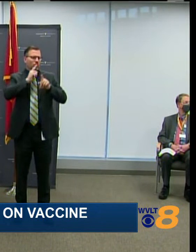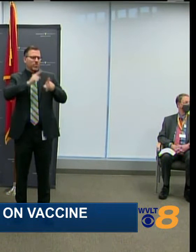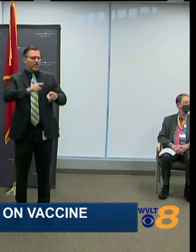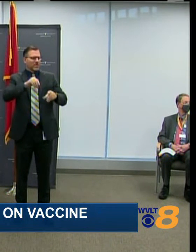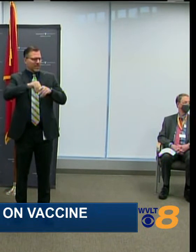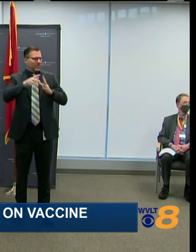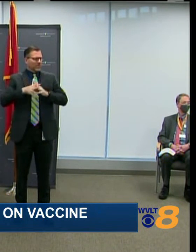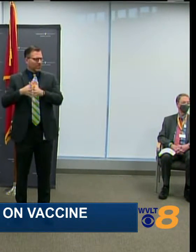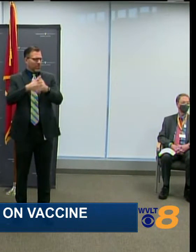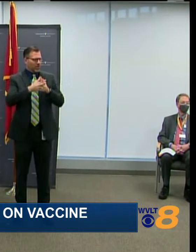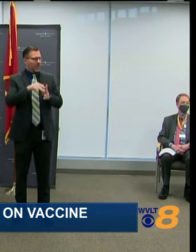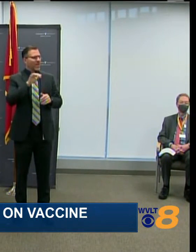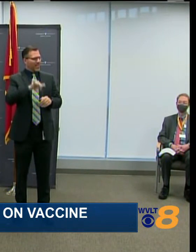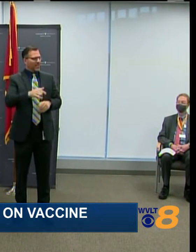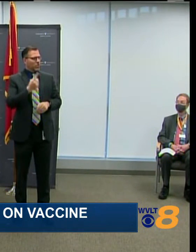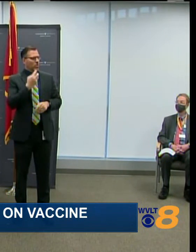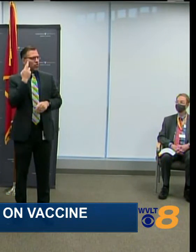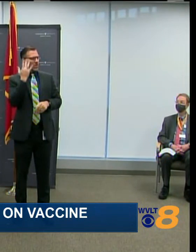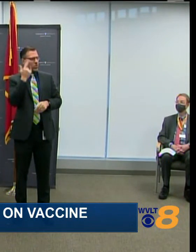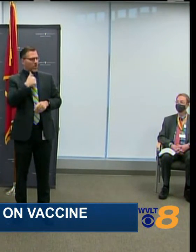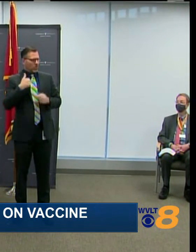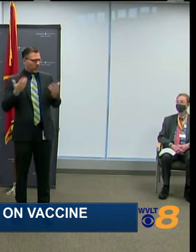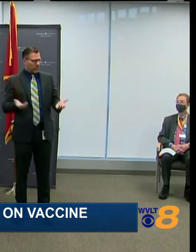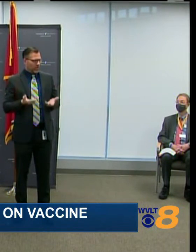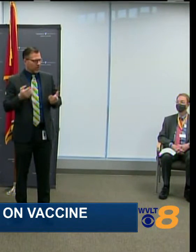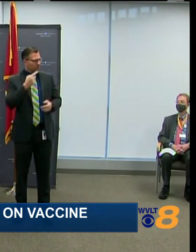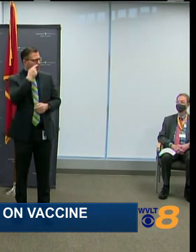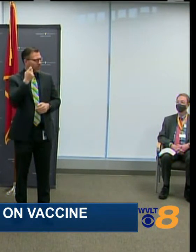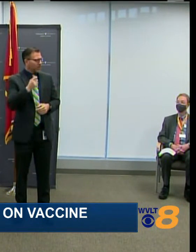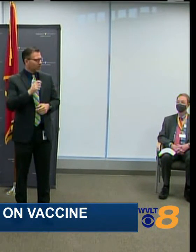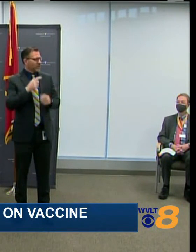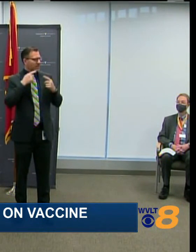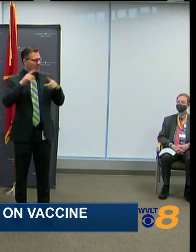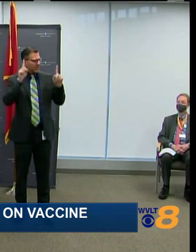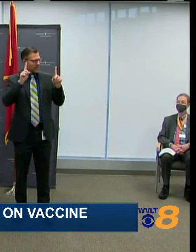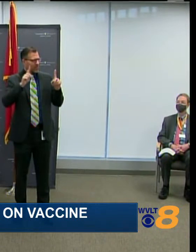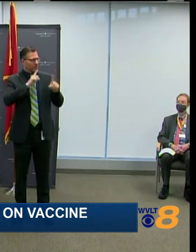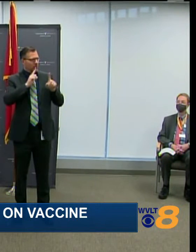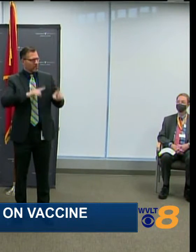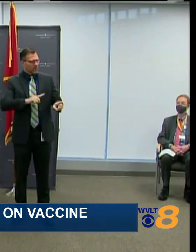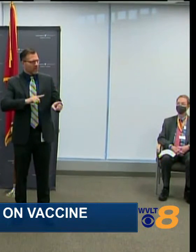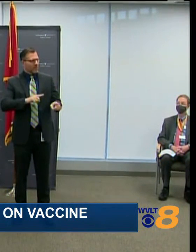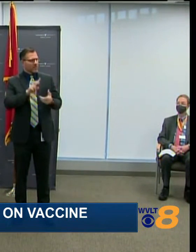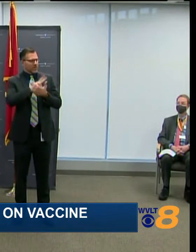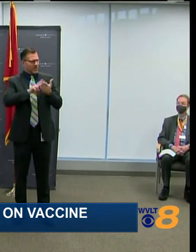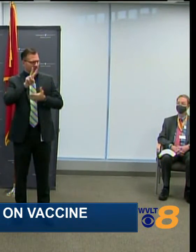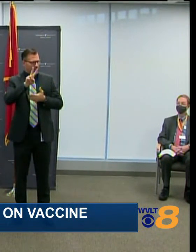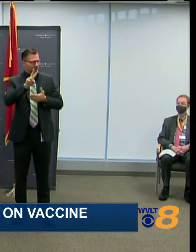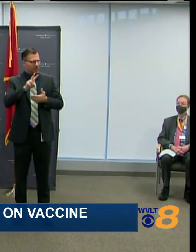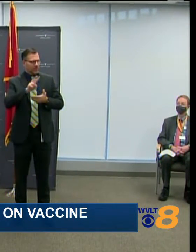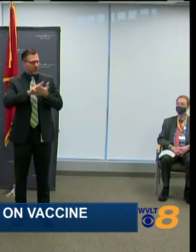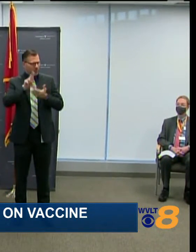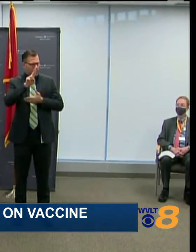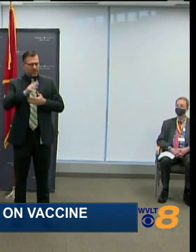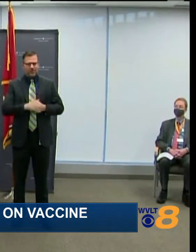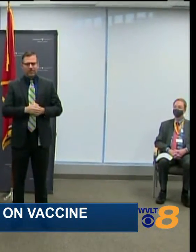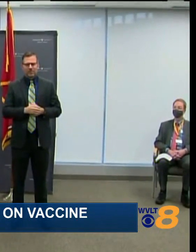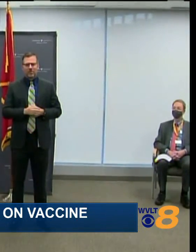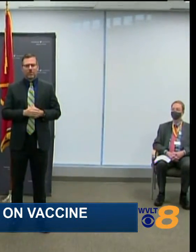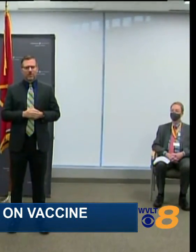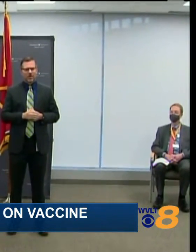of the reasons that we are here, because of the successful response of Vanderbilt University and